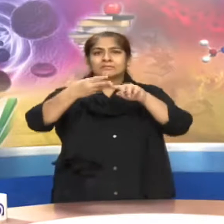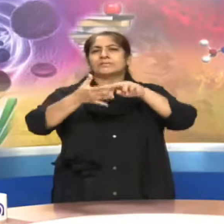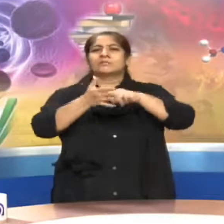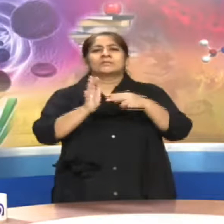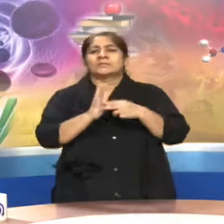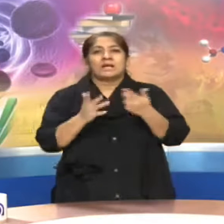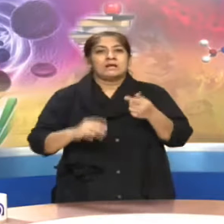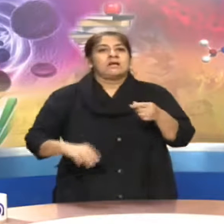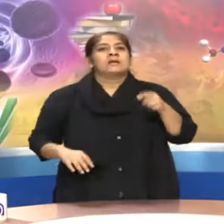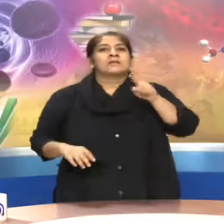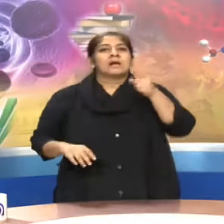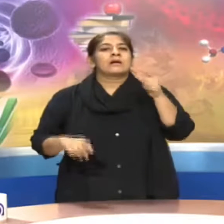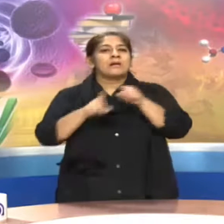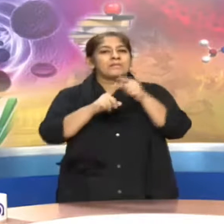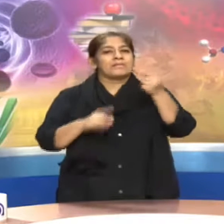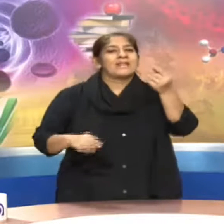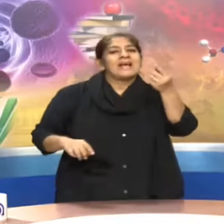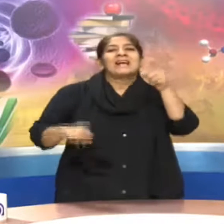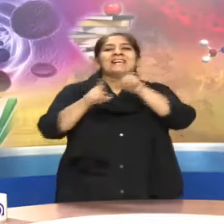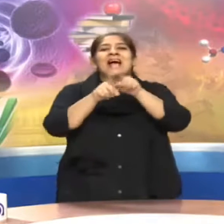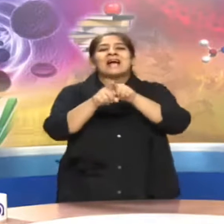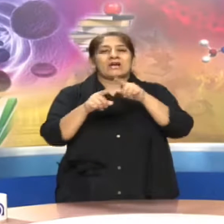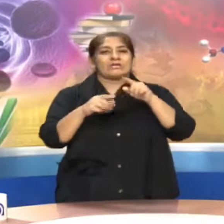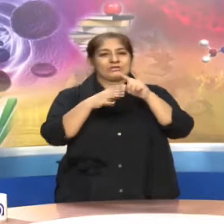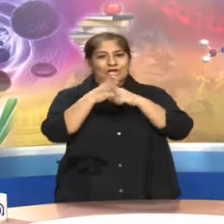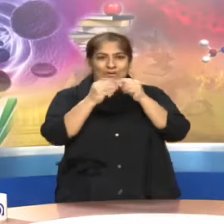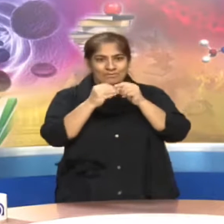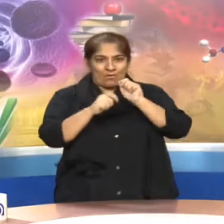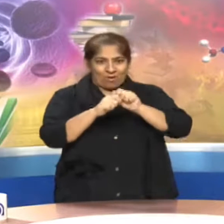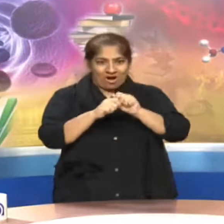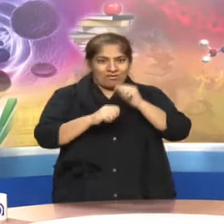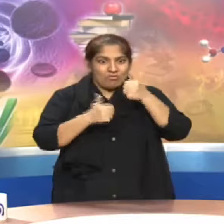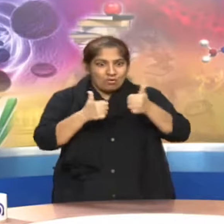The third kind of barrier, which is personal barrier, is